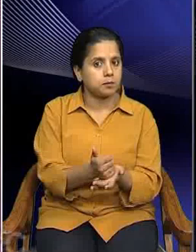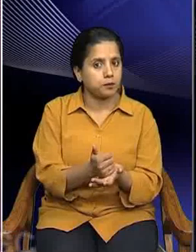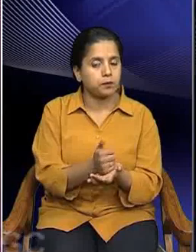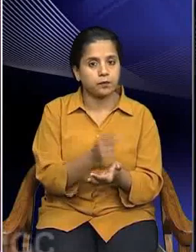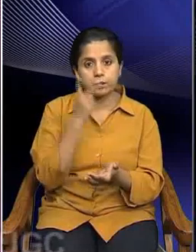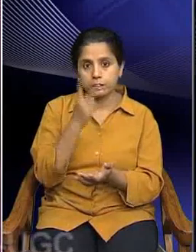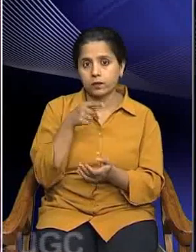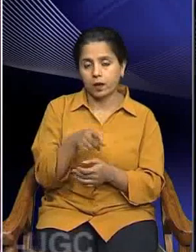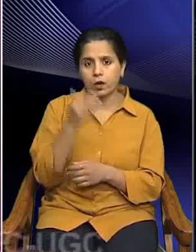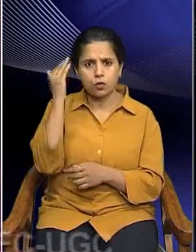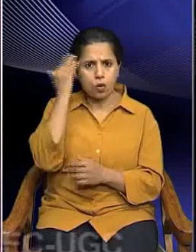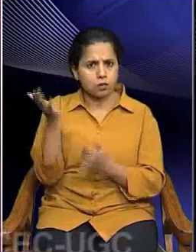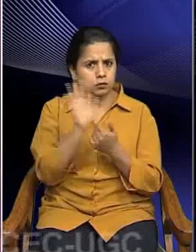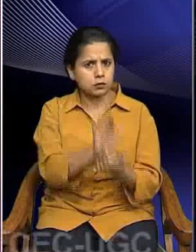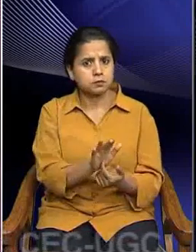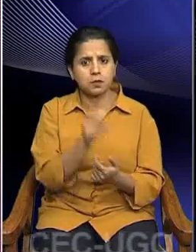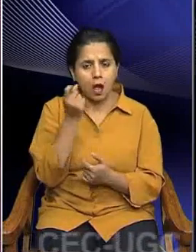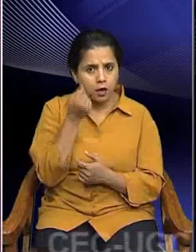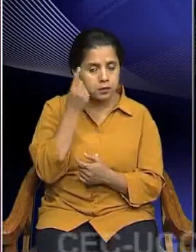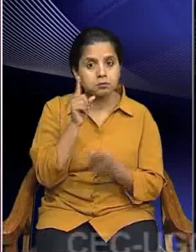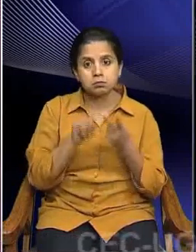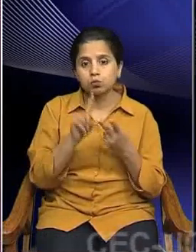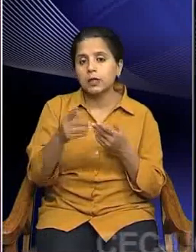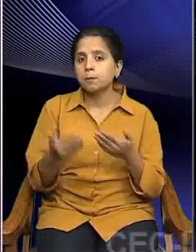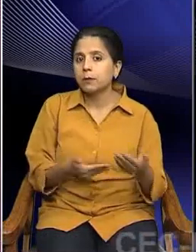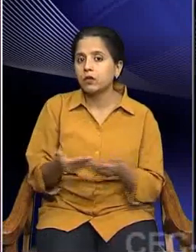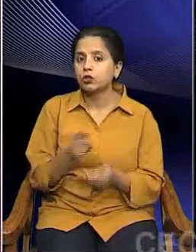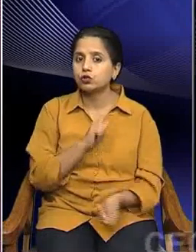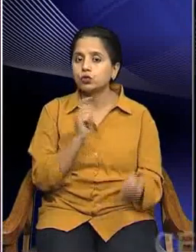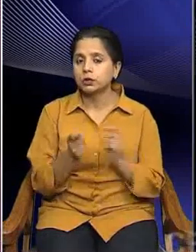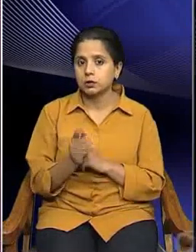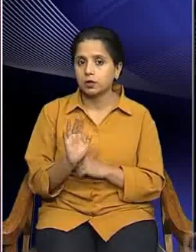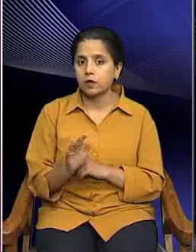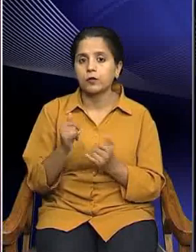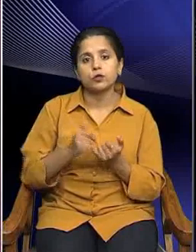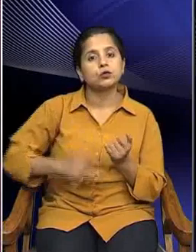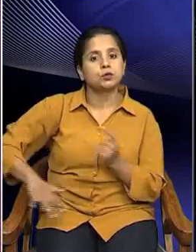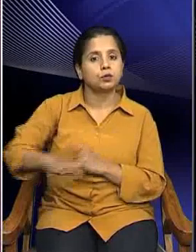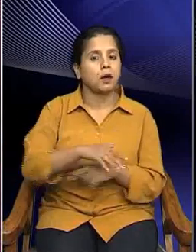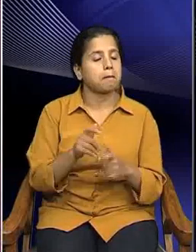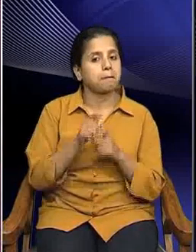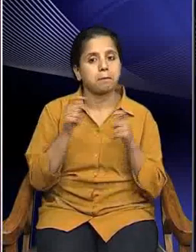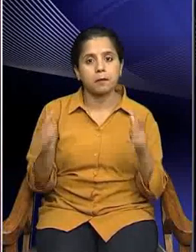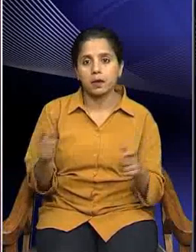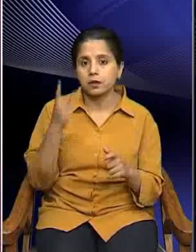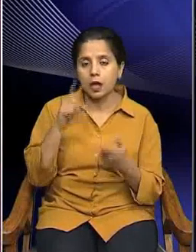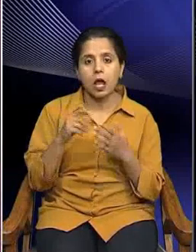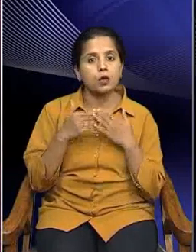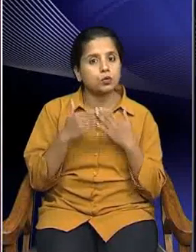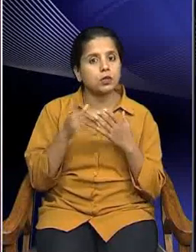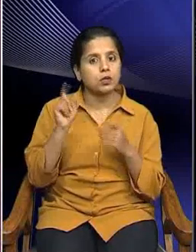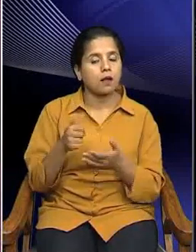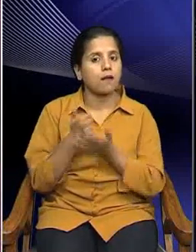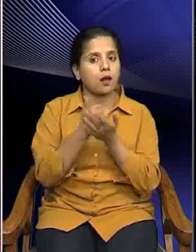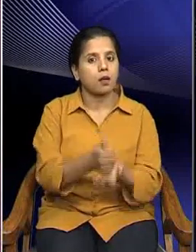not only knowledge, understanding, but behavioral change in the society at large. Education can help